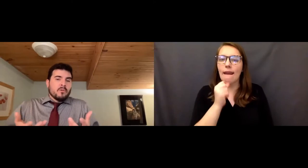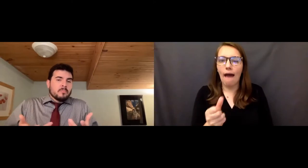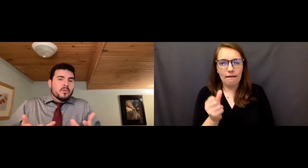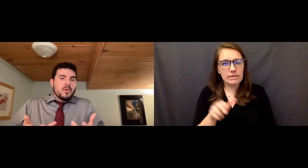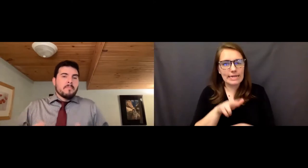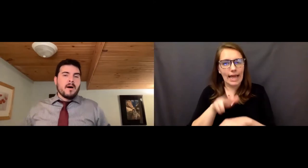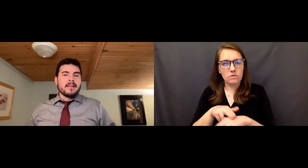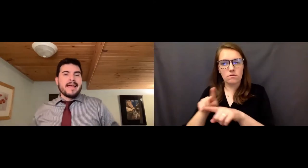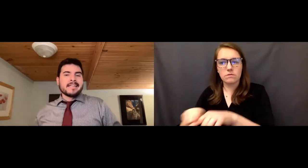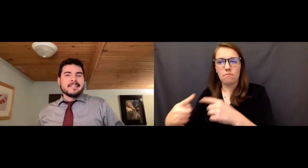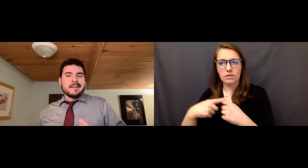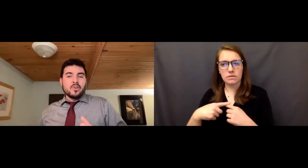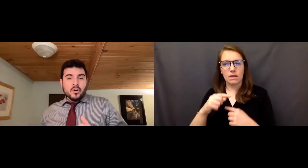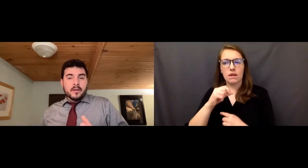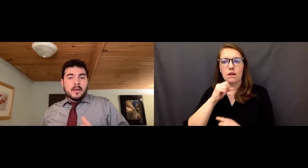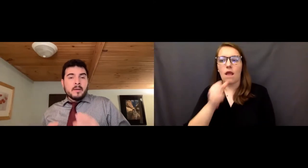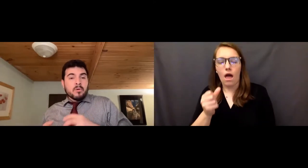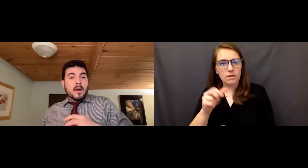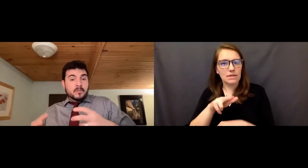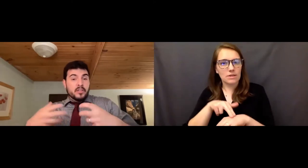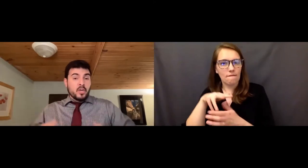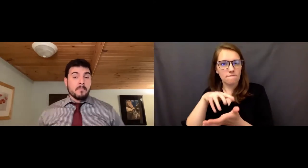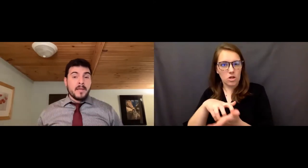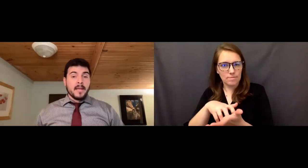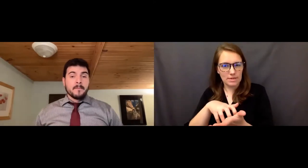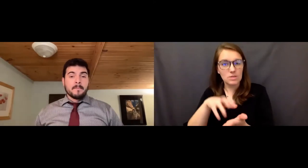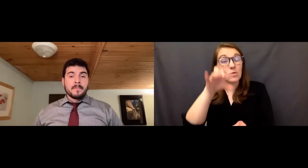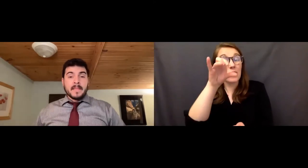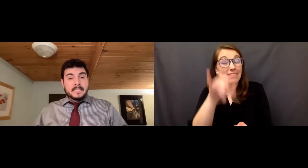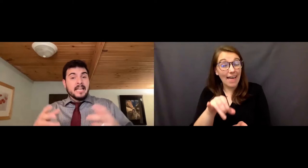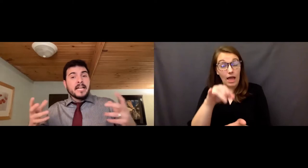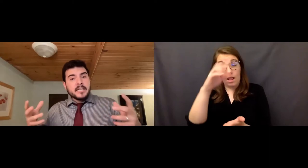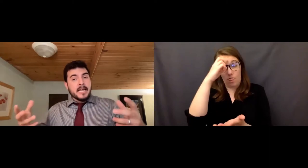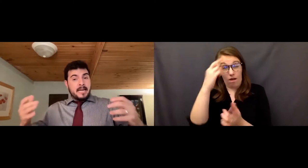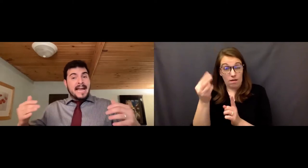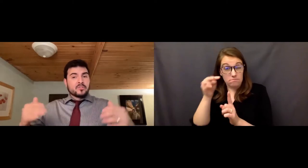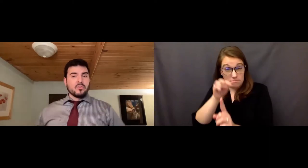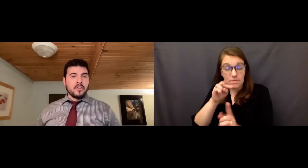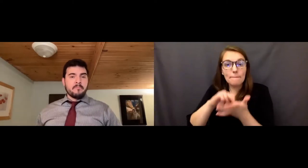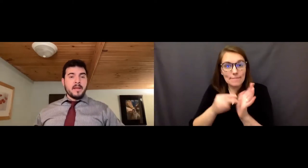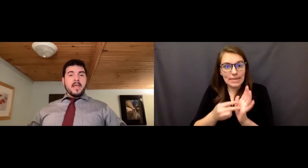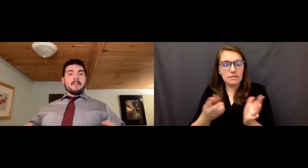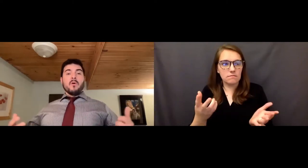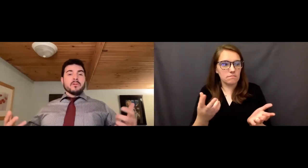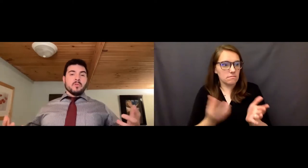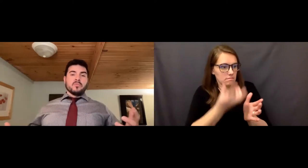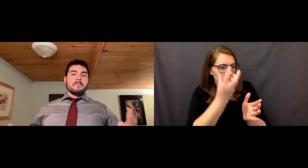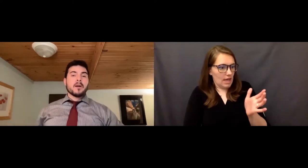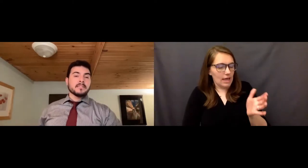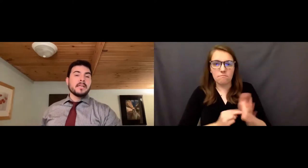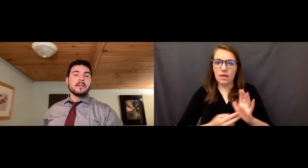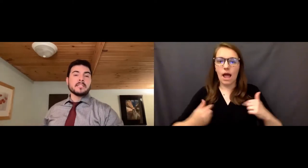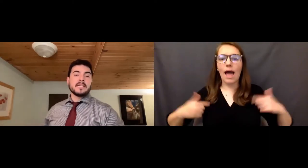a vulnerable human body lacks a good proper to the human being, that is the allegedly natural good of being invulnerable